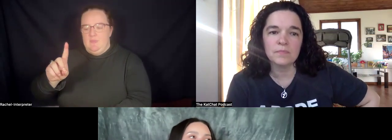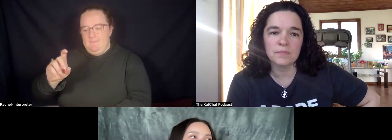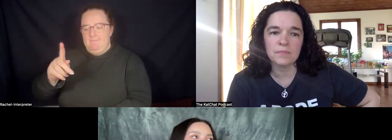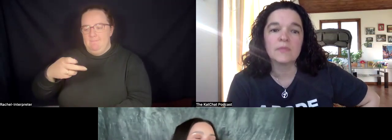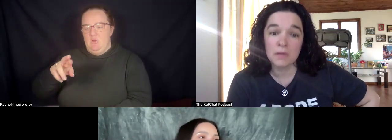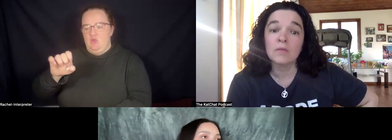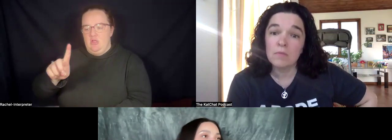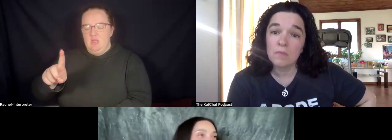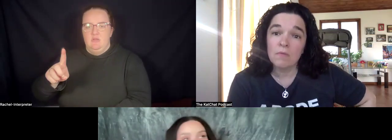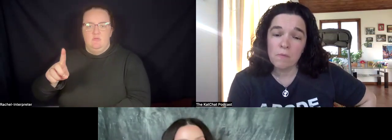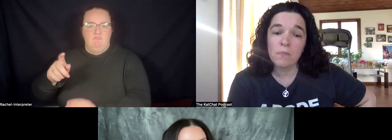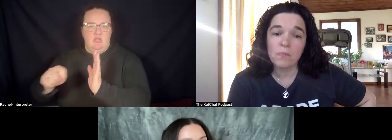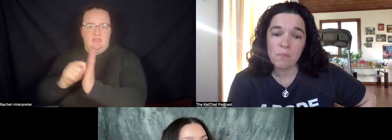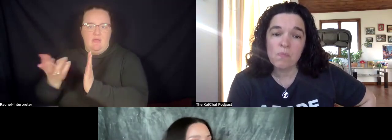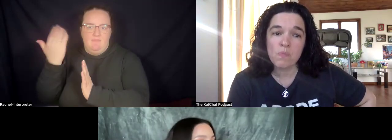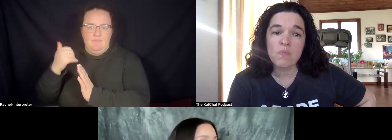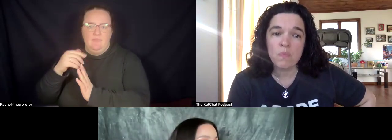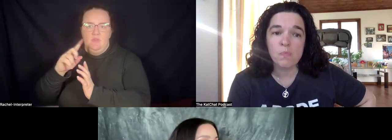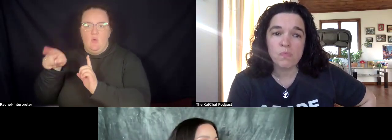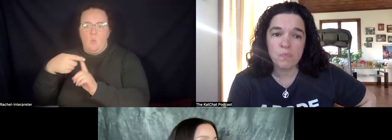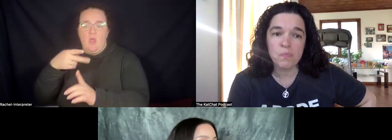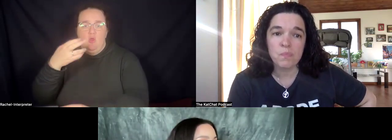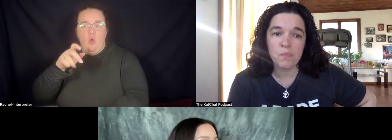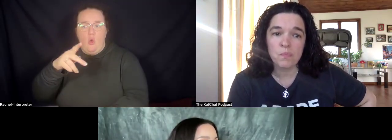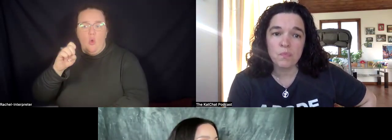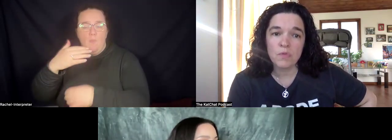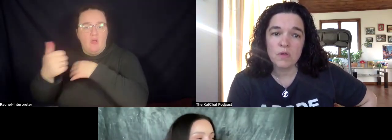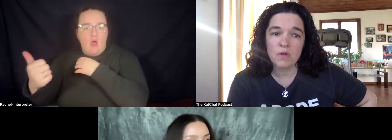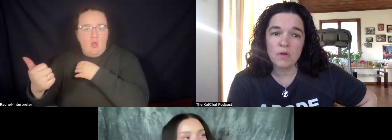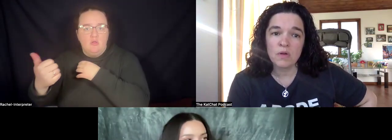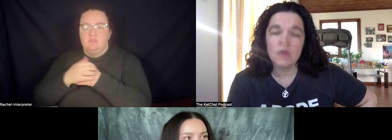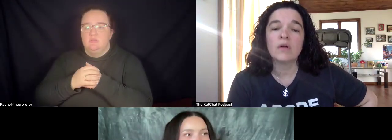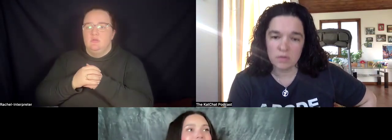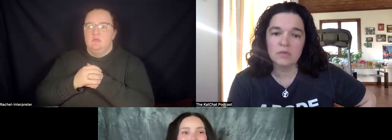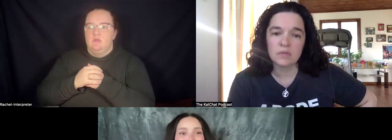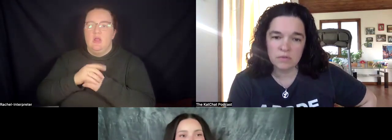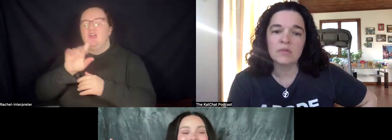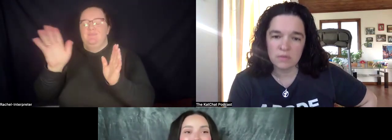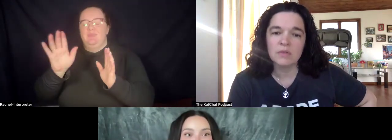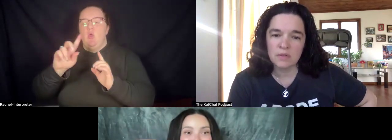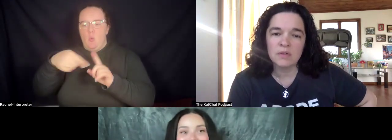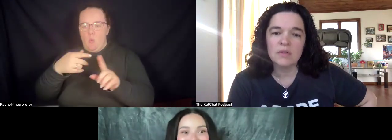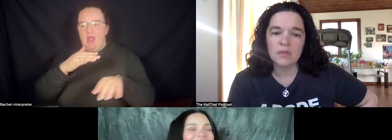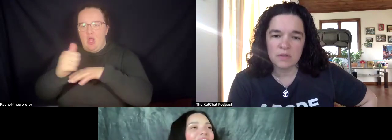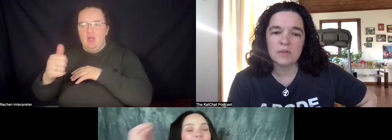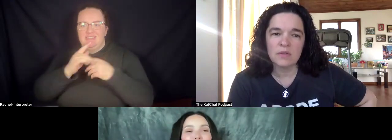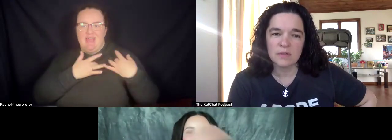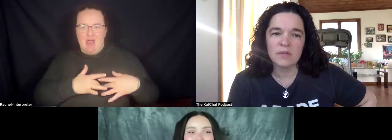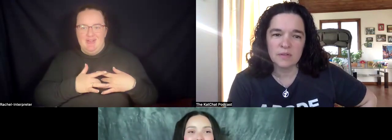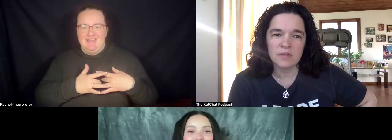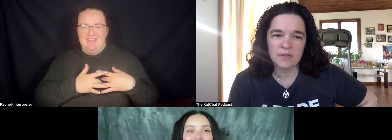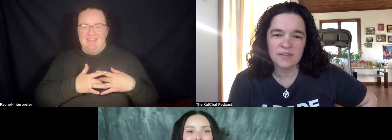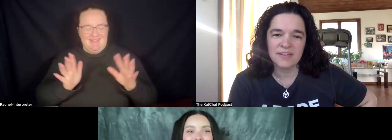is When Hope Calls or When Calls the Heart, sorry. I get the two